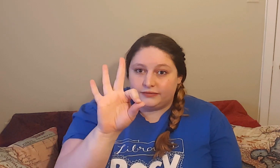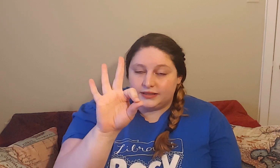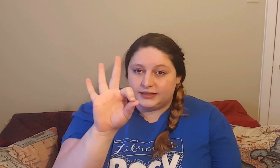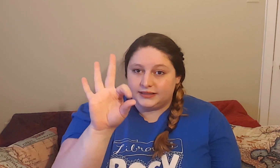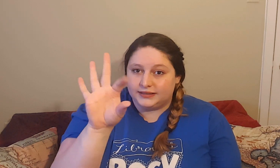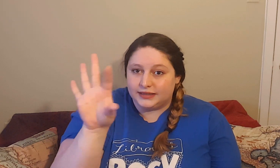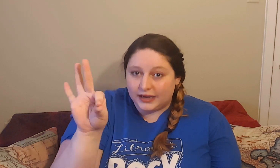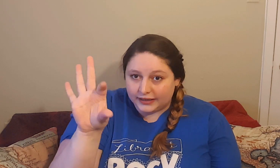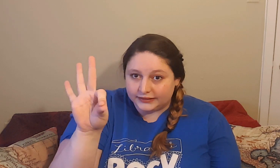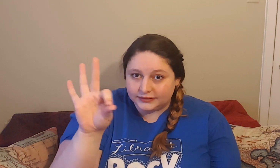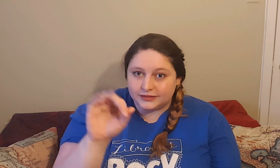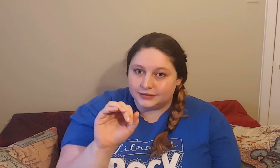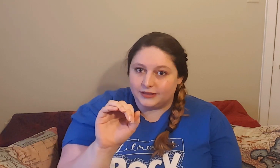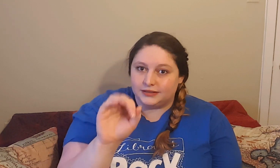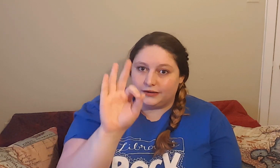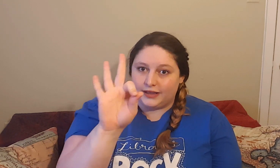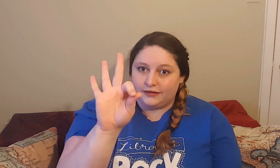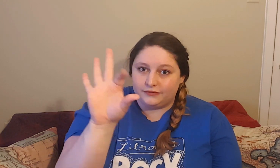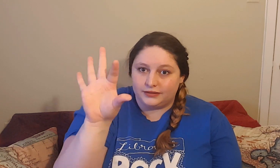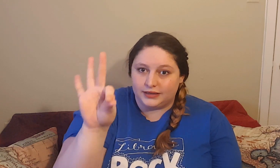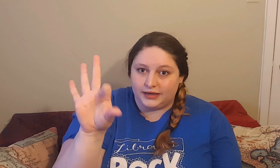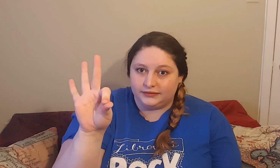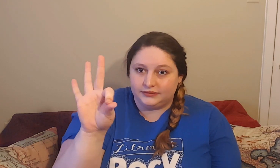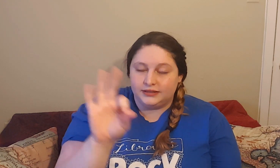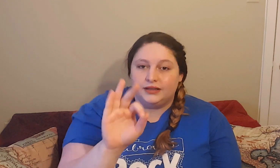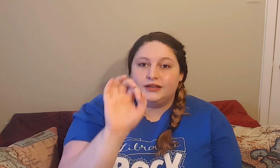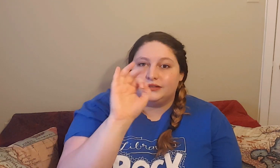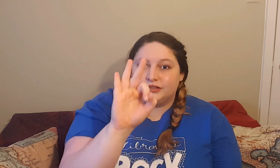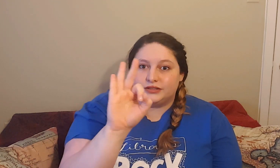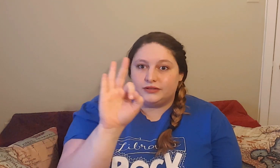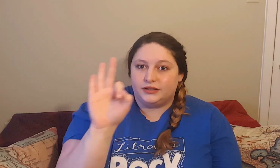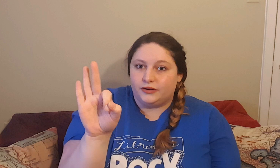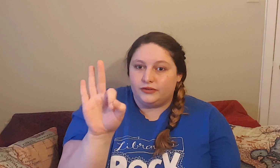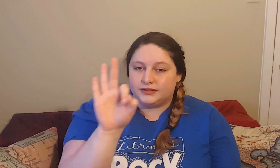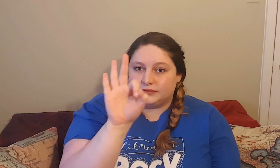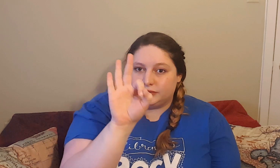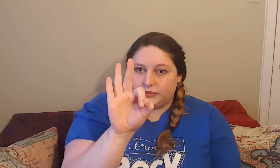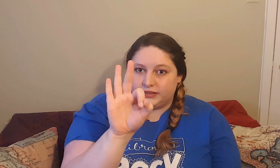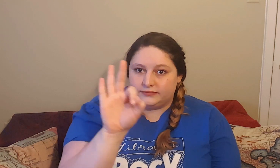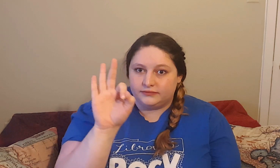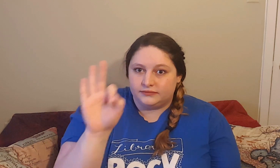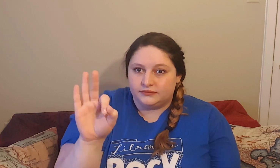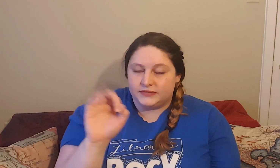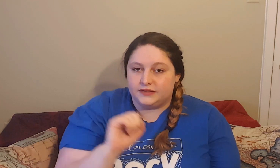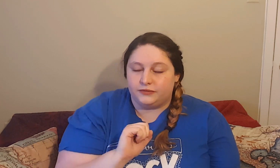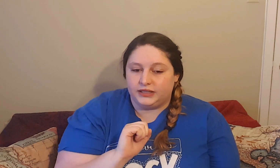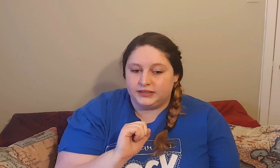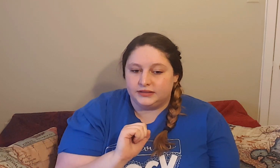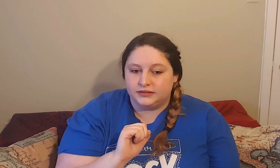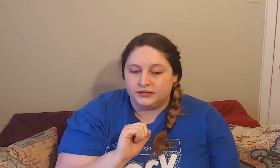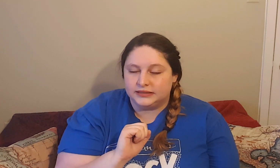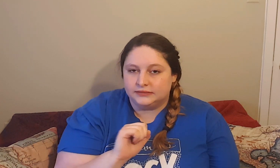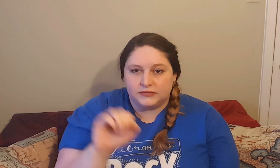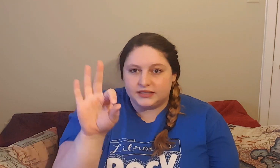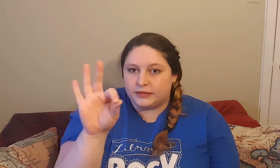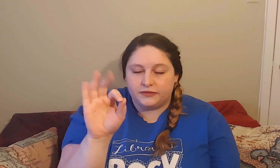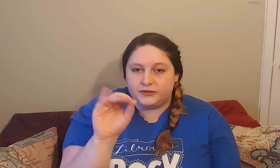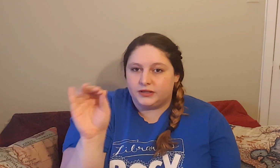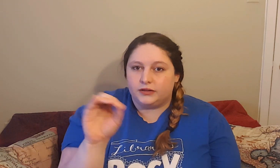and then 9, so it's best to go F9, just so they know it's a little bit different. And same if it was the other